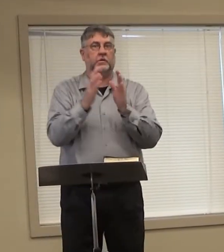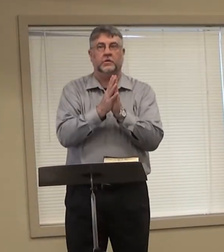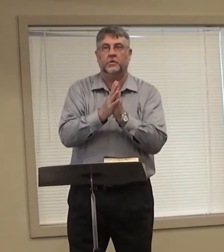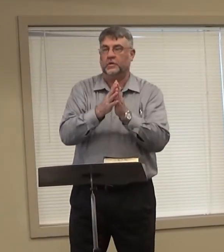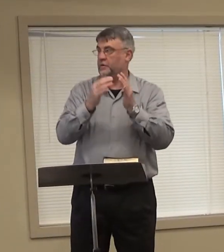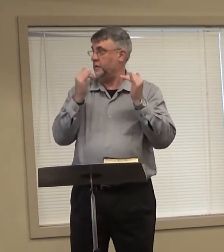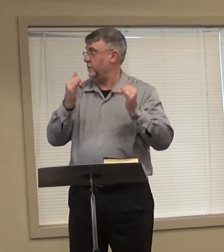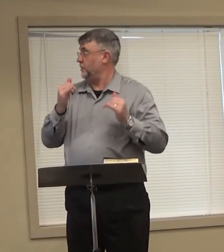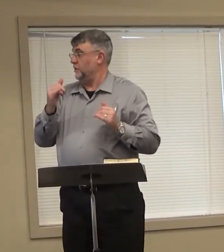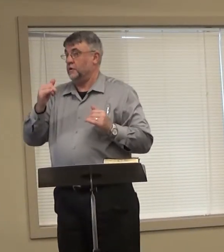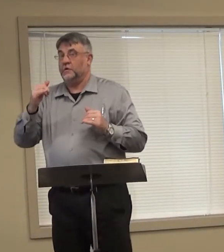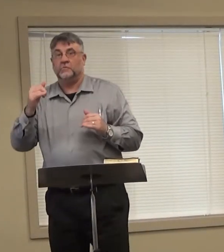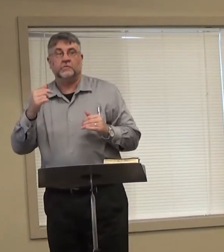My visions of the new year,